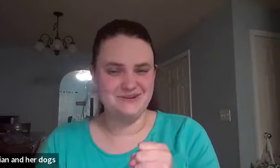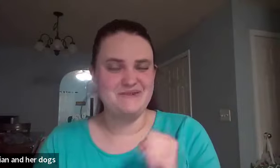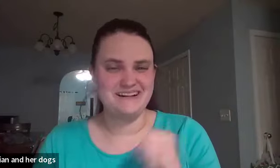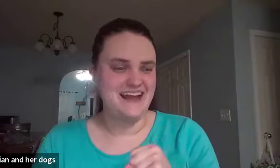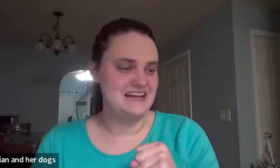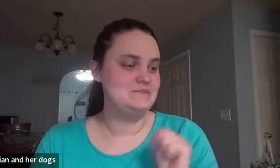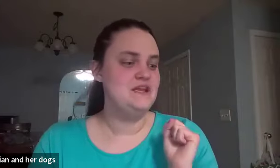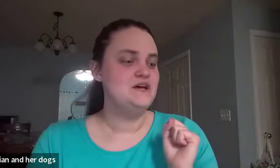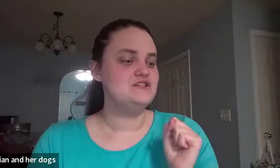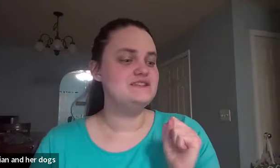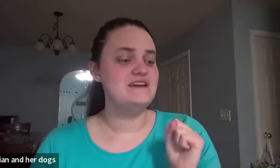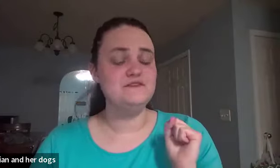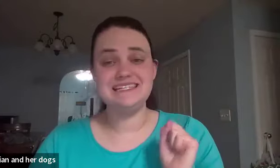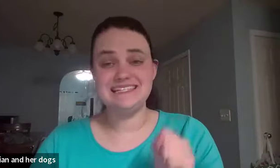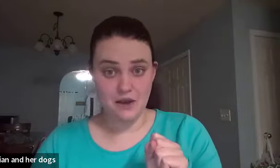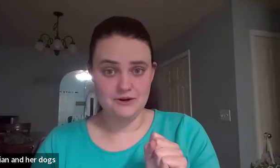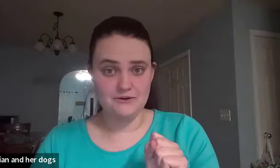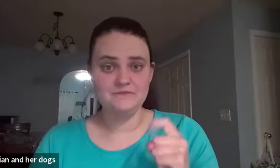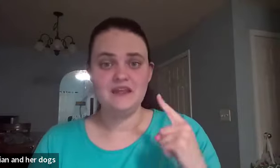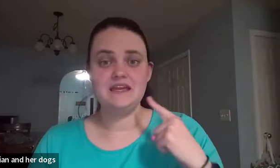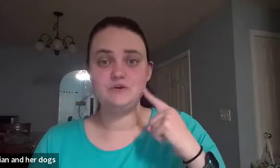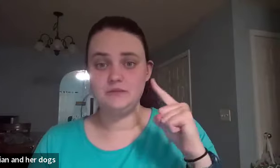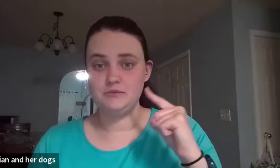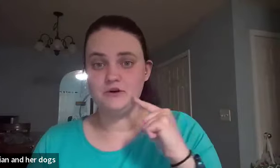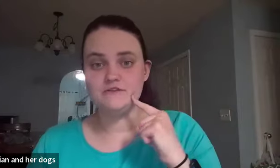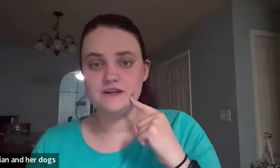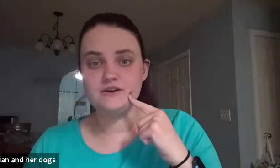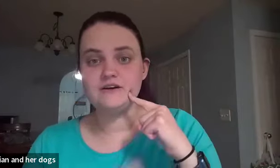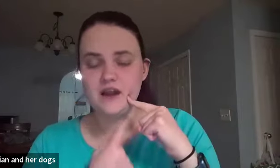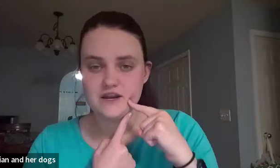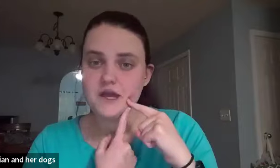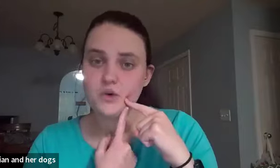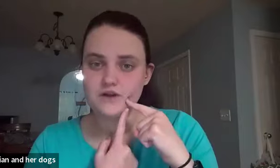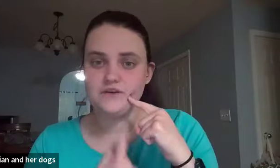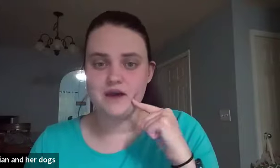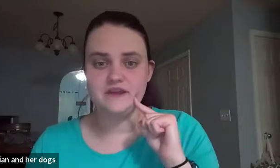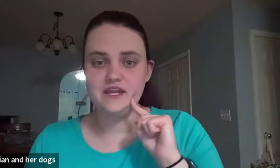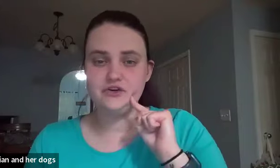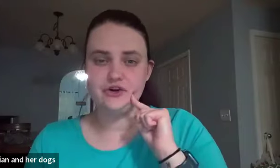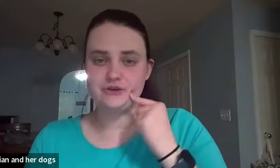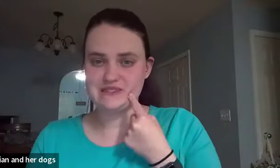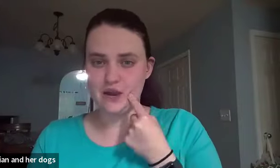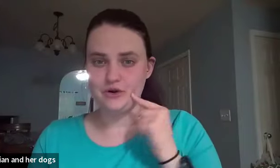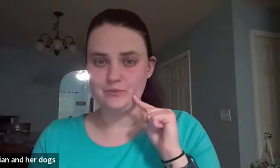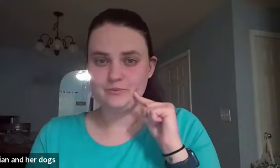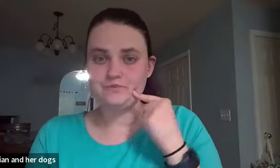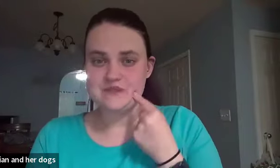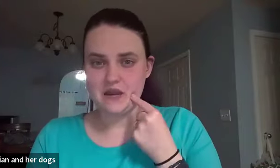is where I wanted to add it. So the sign for sour is going to be your pointer finger, kind of in that corner of your mouth again. You're going to go sour,